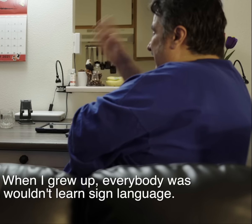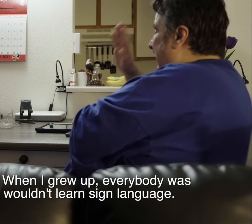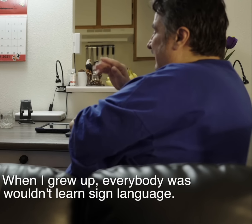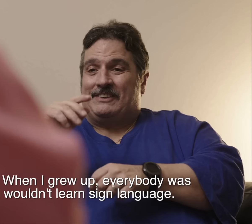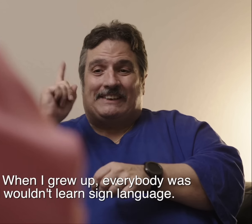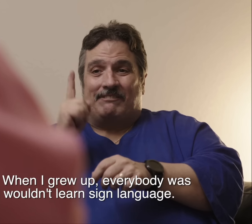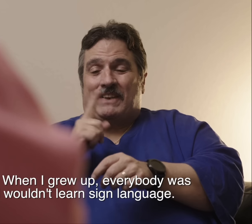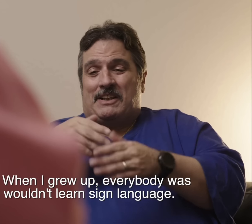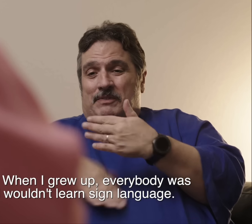Yeah.